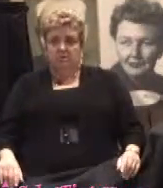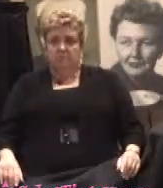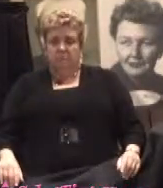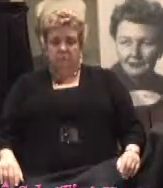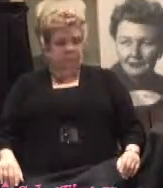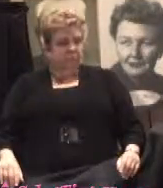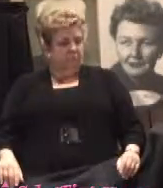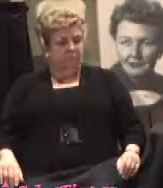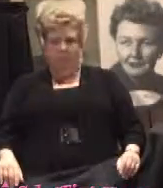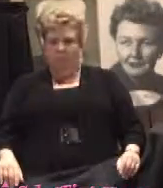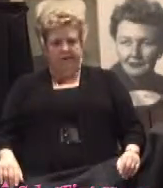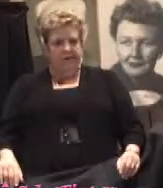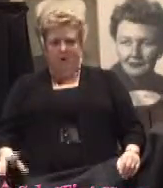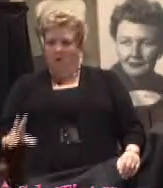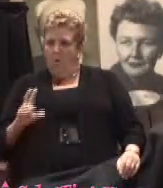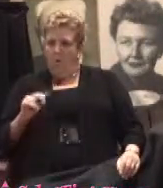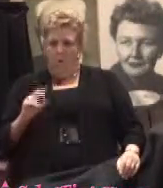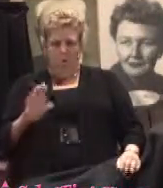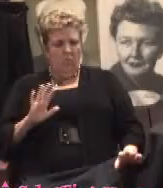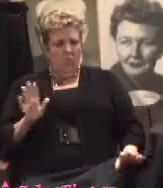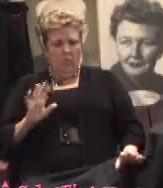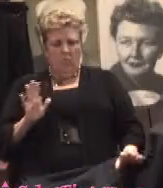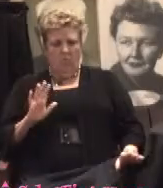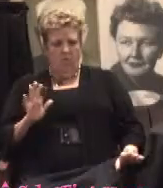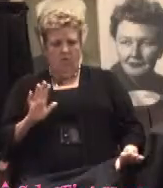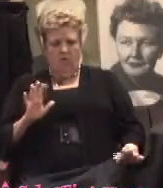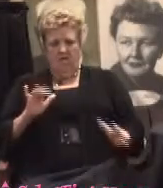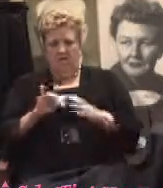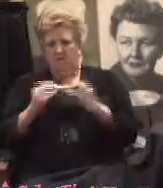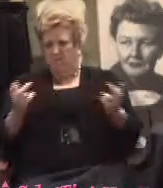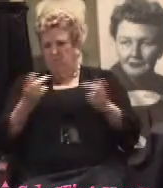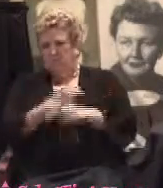I said, "No." Because that's even lamer, right? Because if you're a restaurant